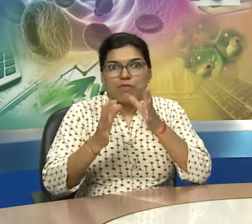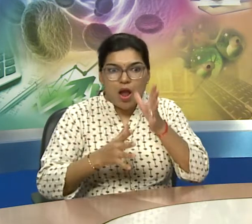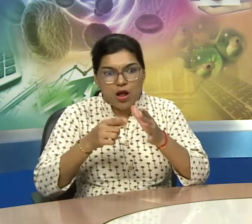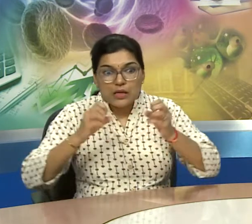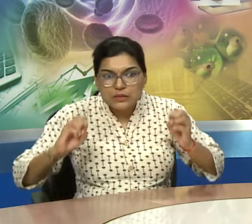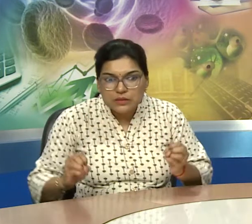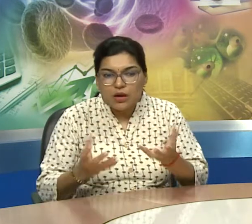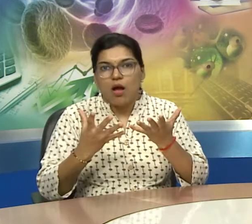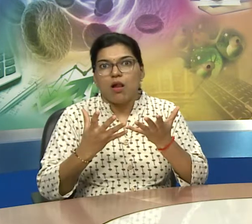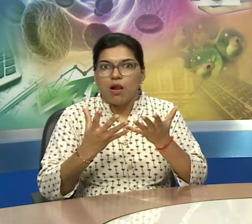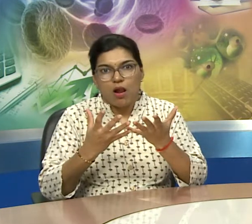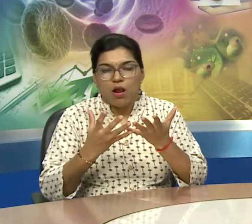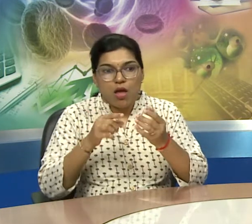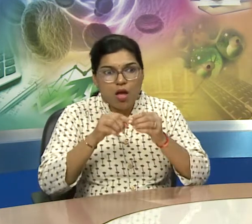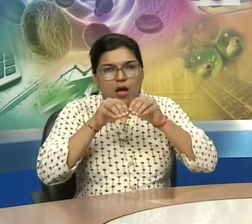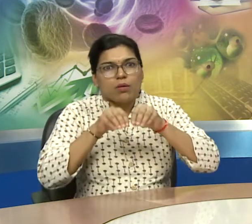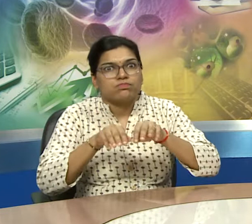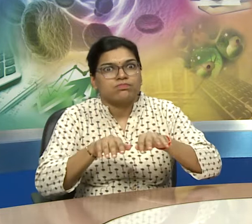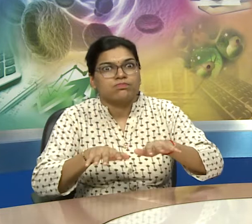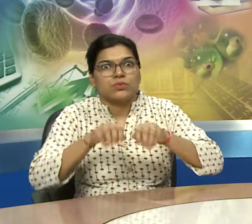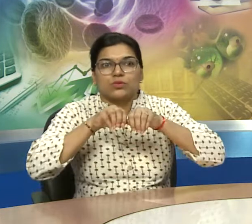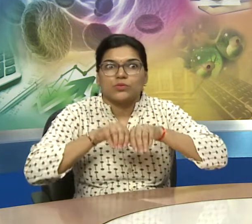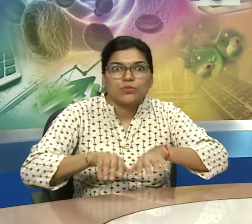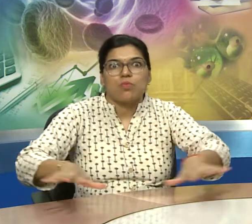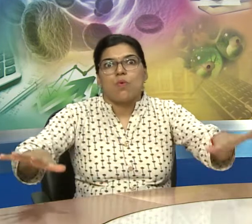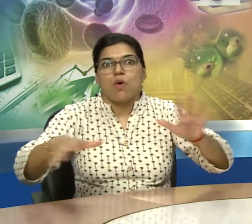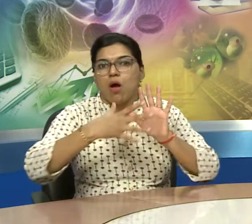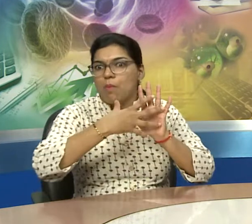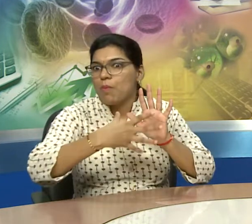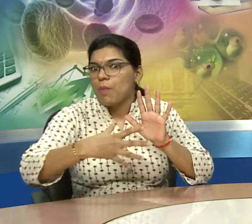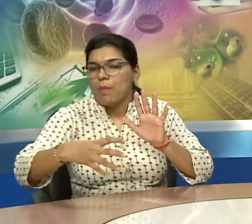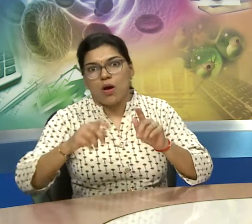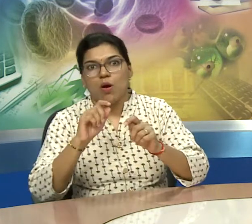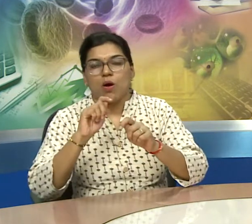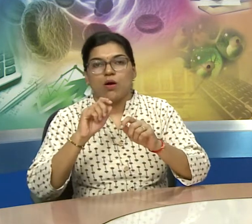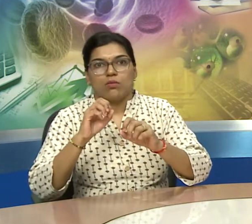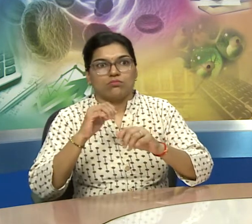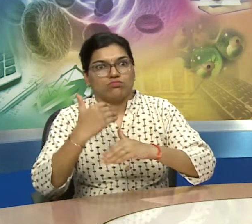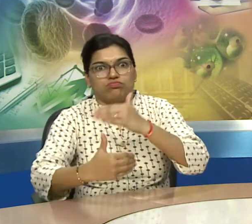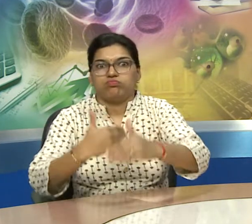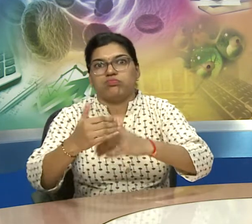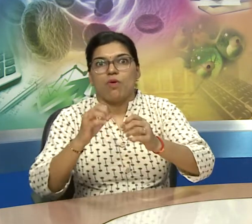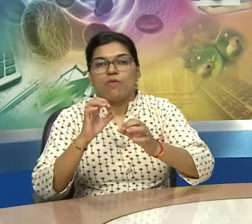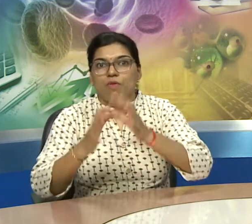discovered fire. And let me tell you that the discovery of fire